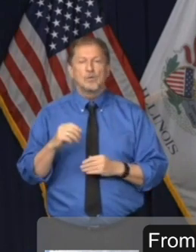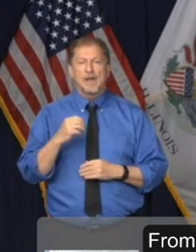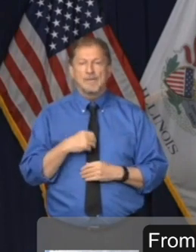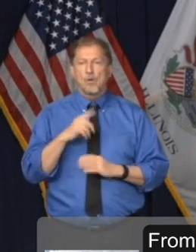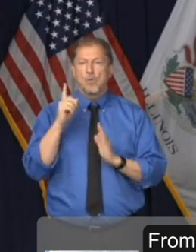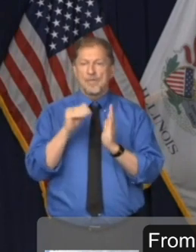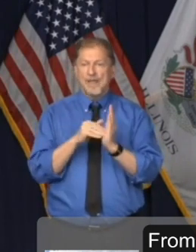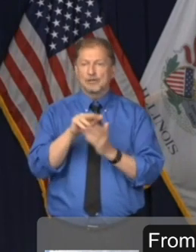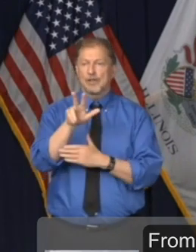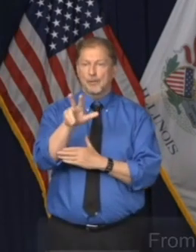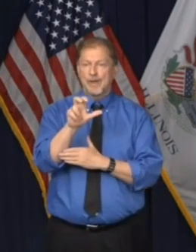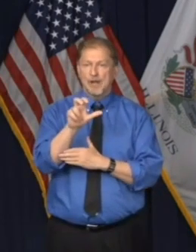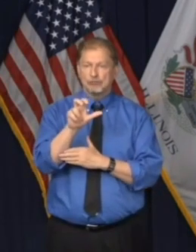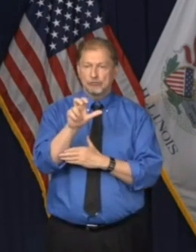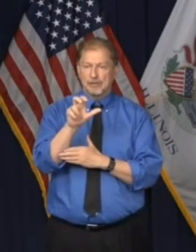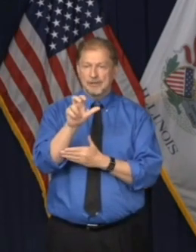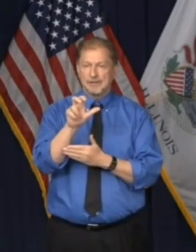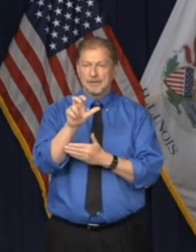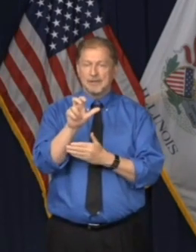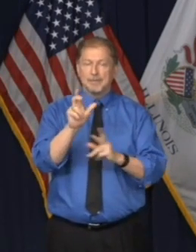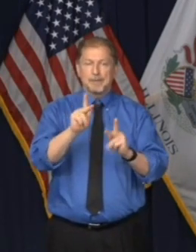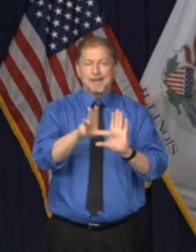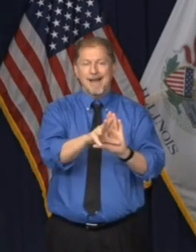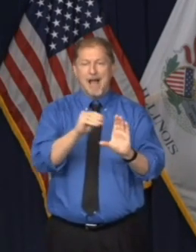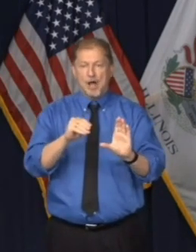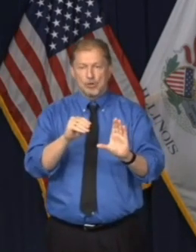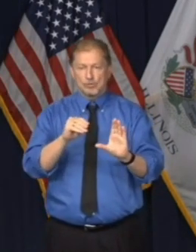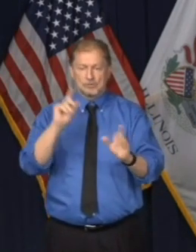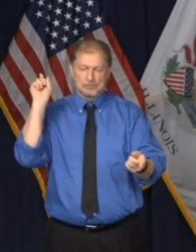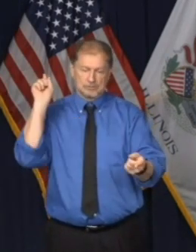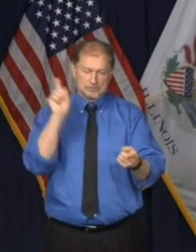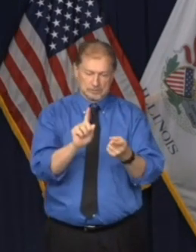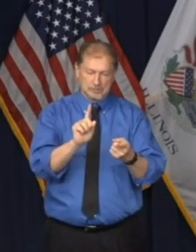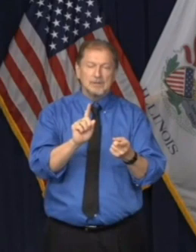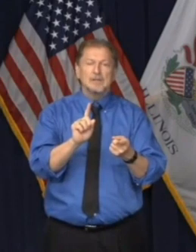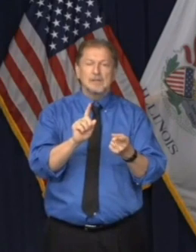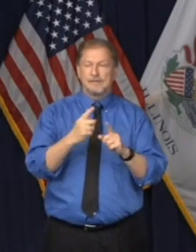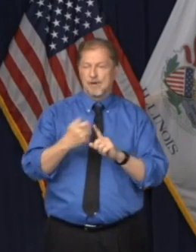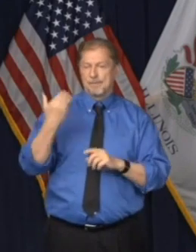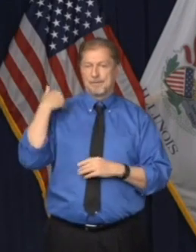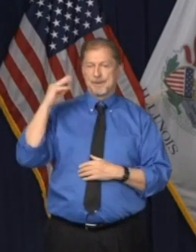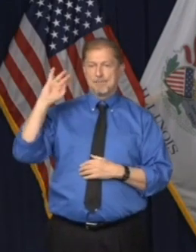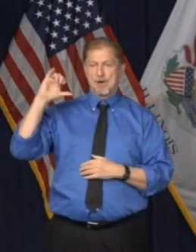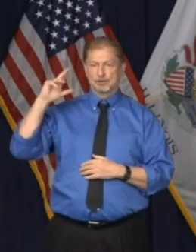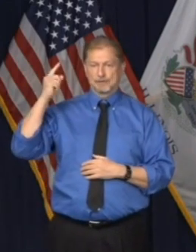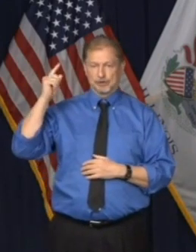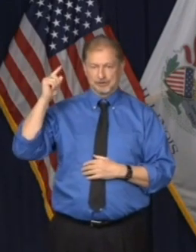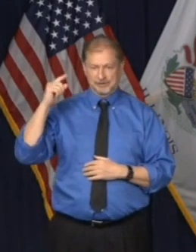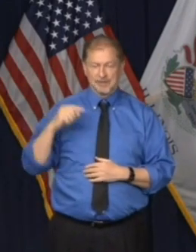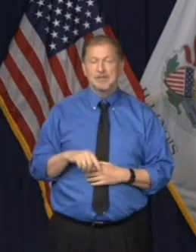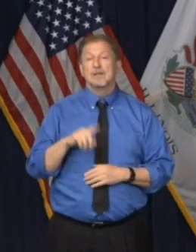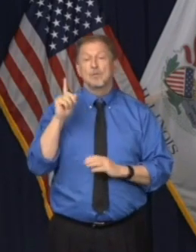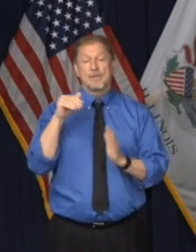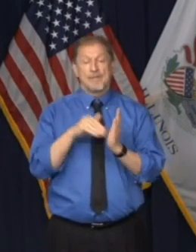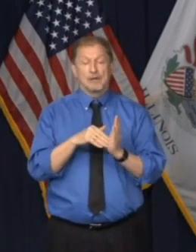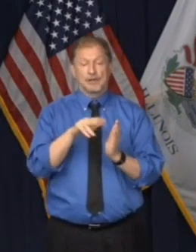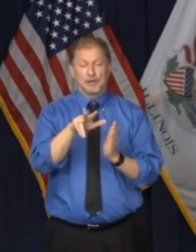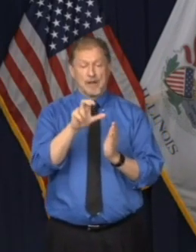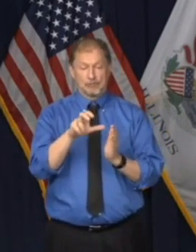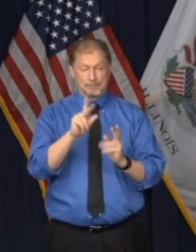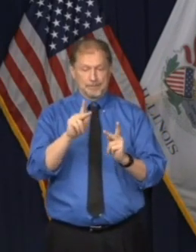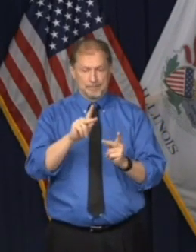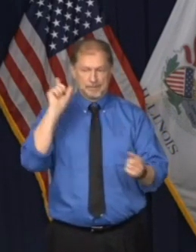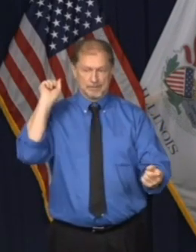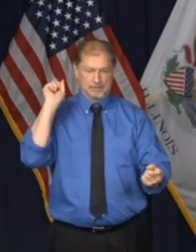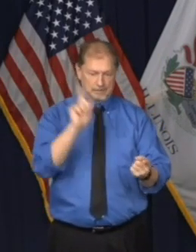less prisoners than at the beginning of March. And, that has to do some of it with people who are near the end of their